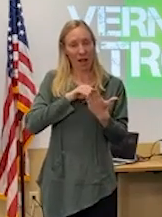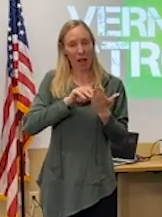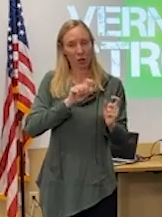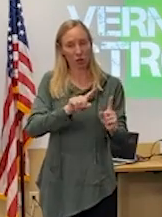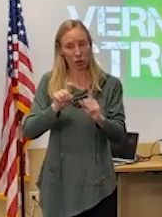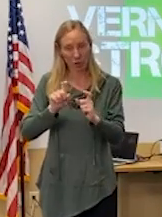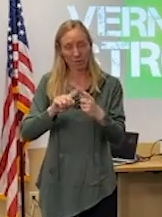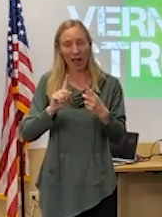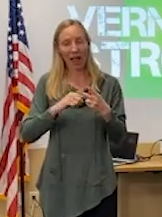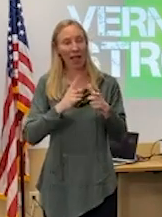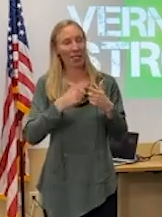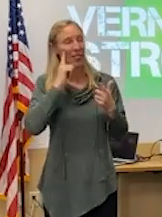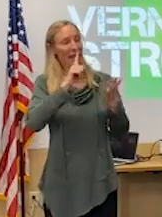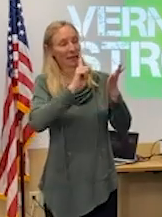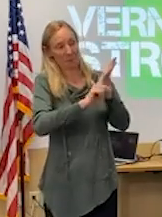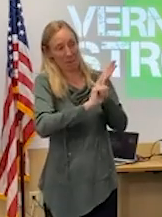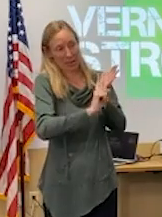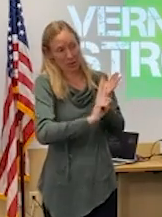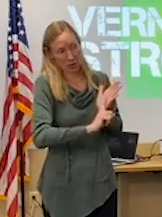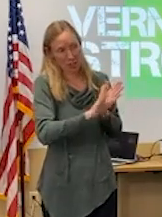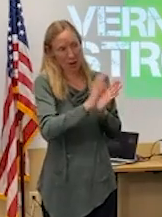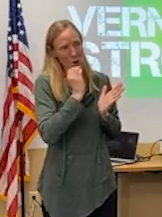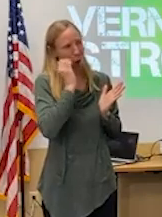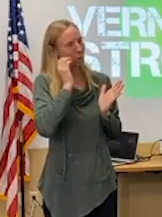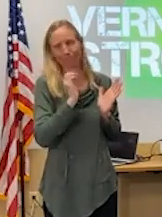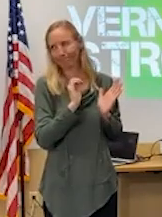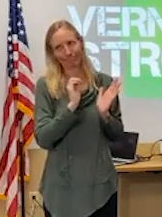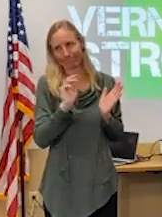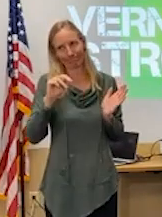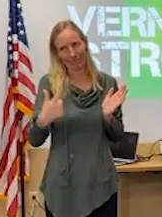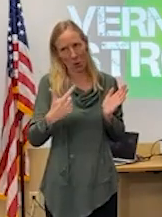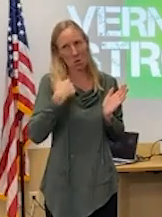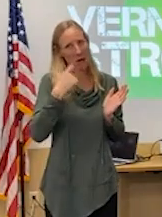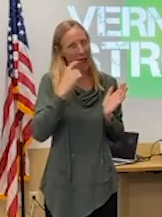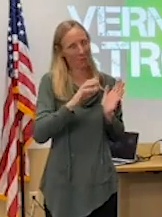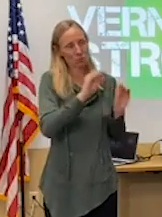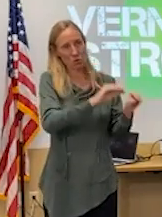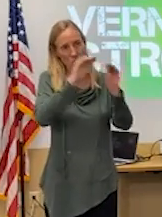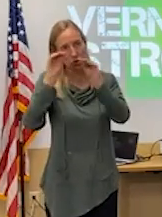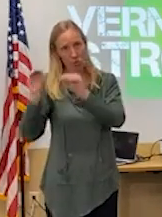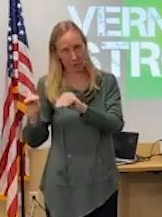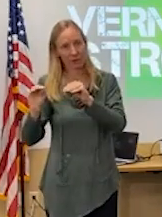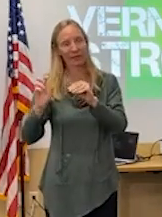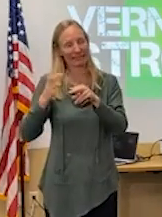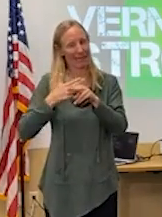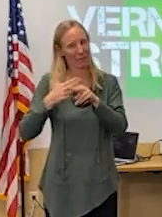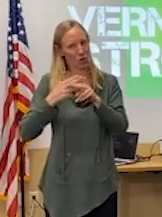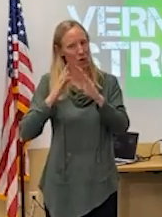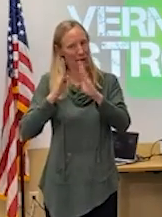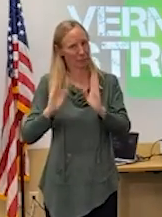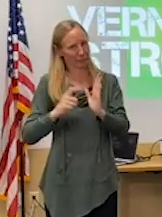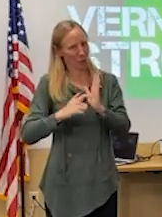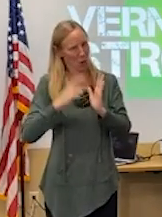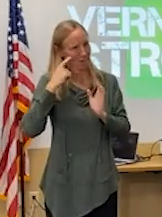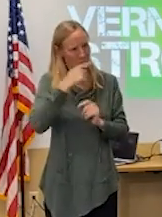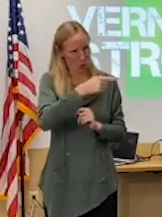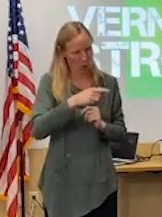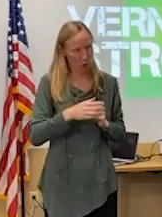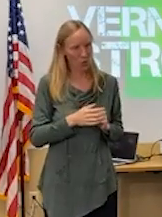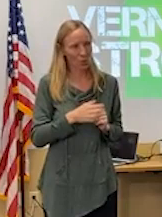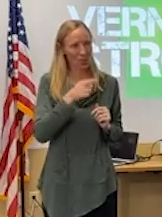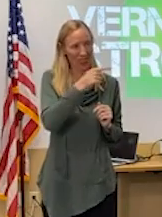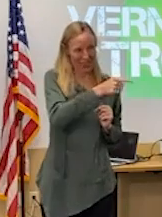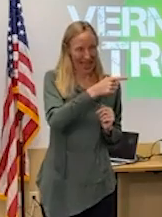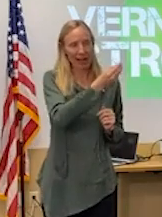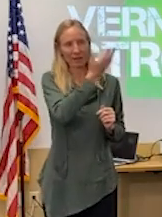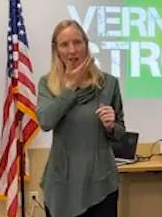did, inspections we did, on their homes as to the need for temporary housing. And so